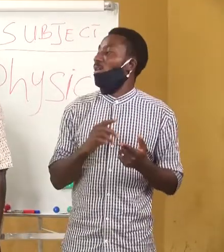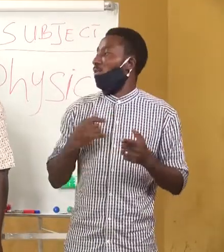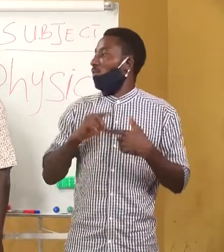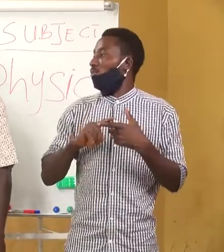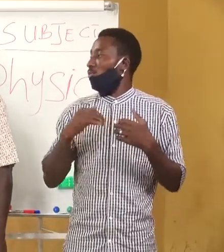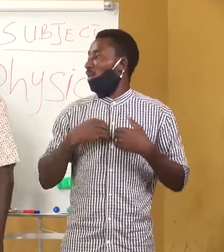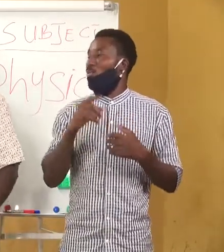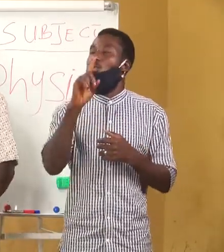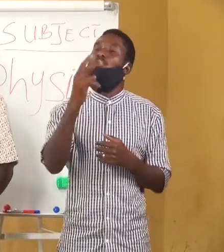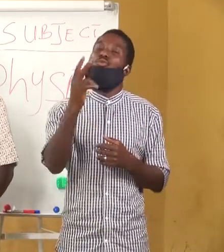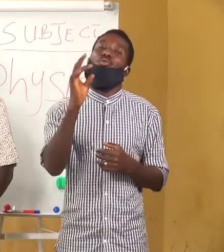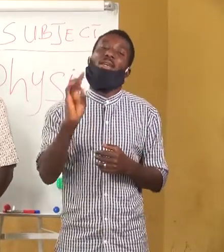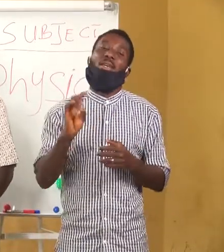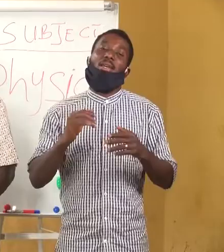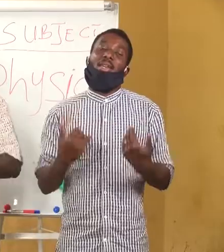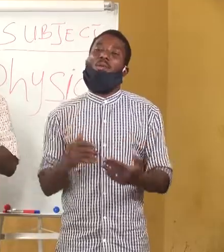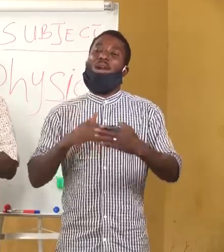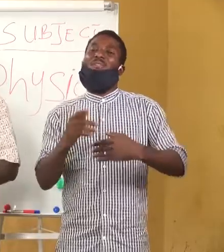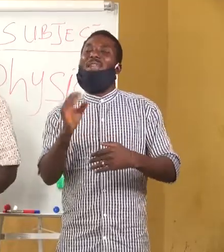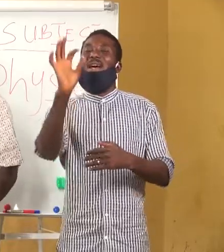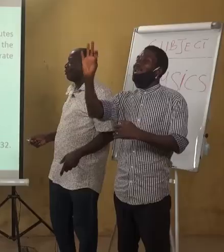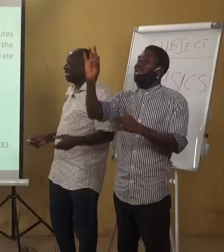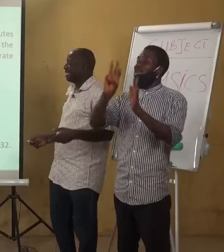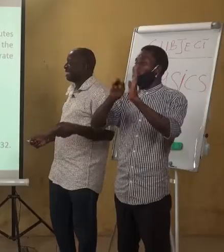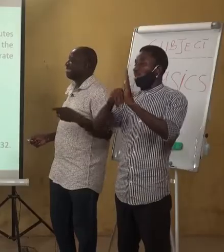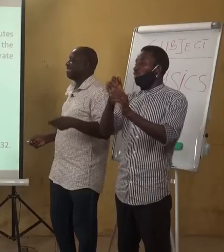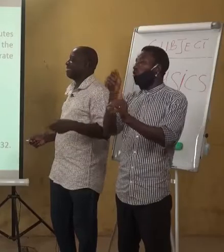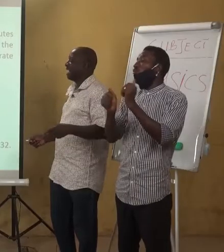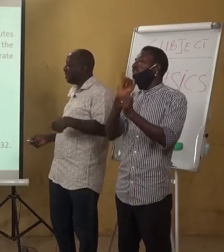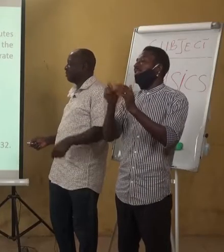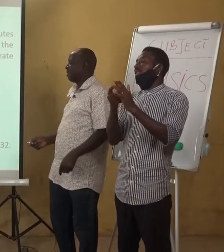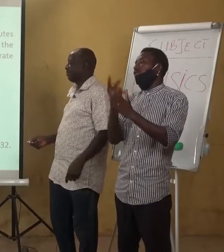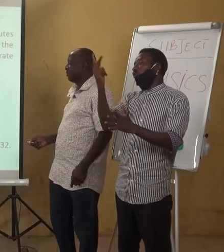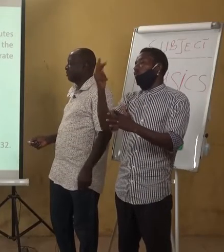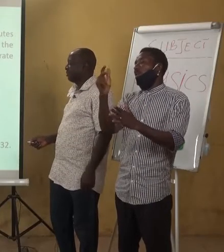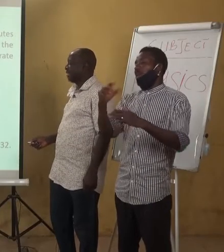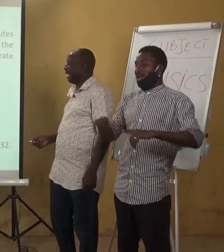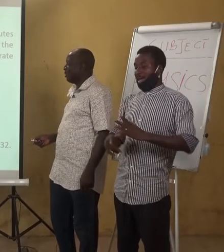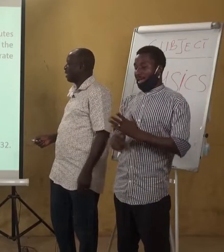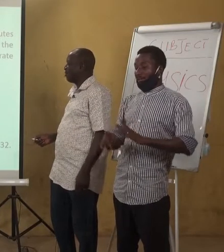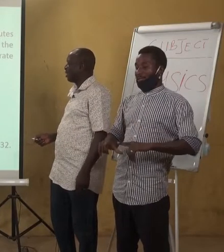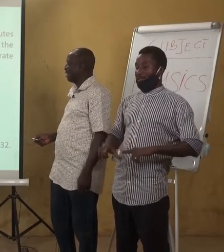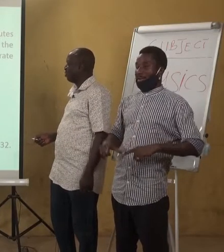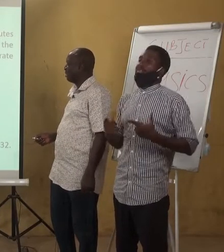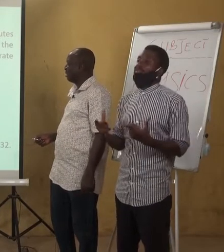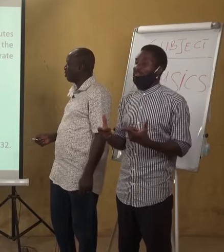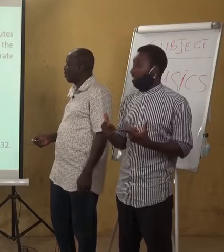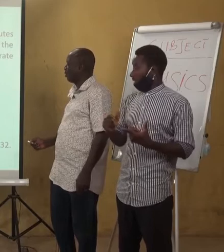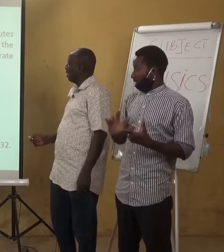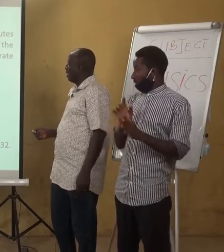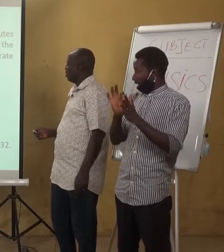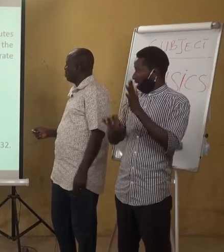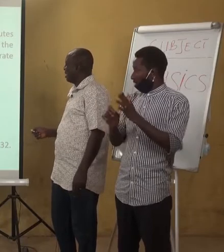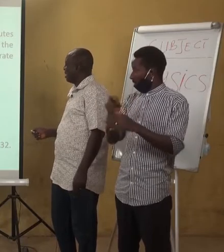Then after 9 minutes, which is the third half-life, our count rate will be equals